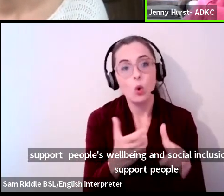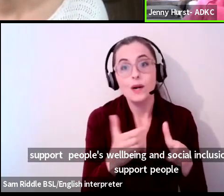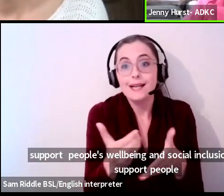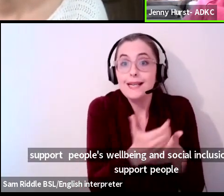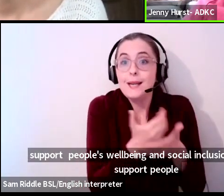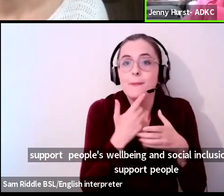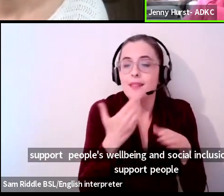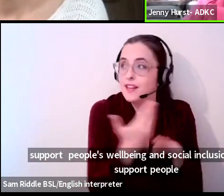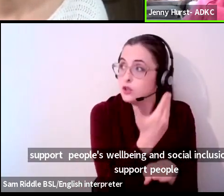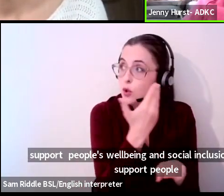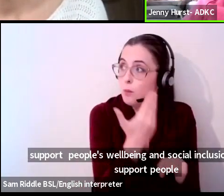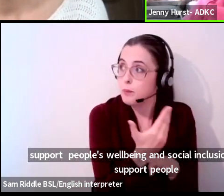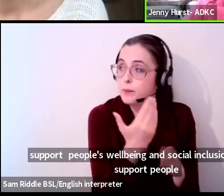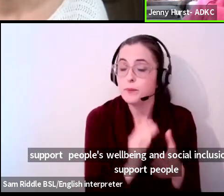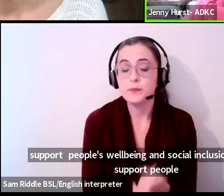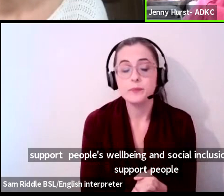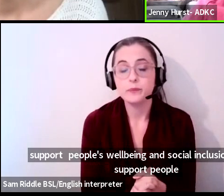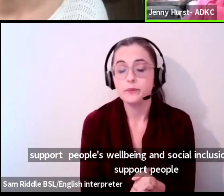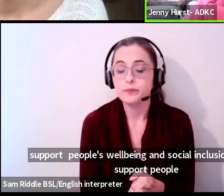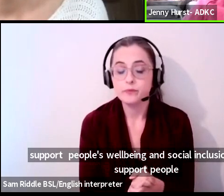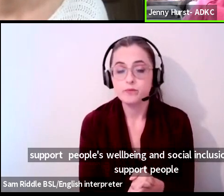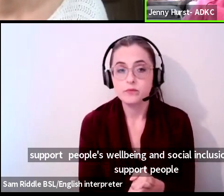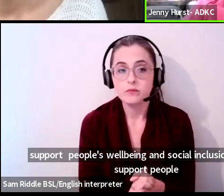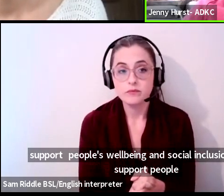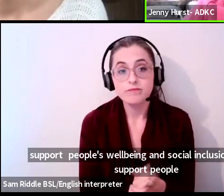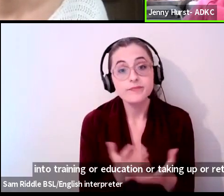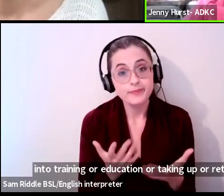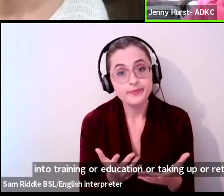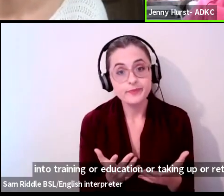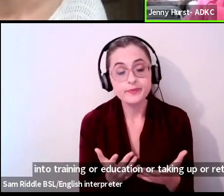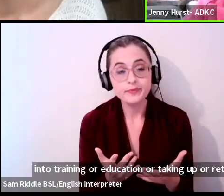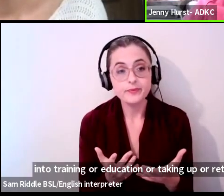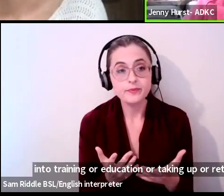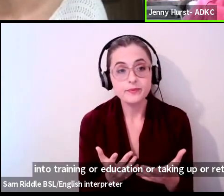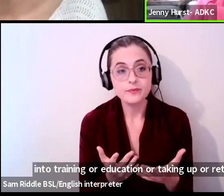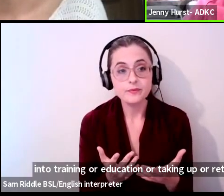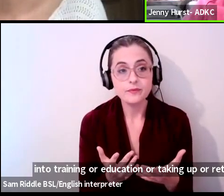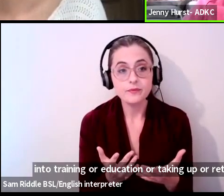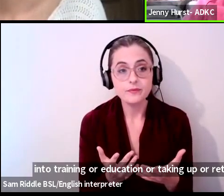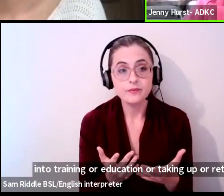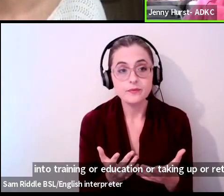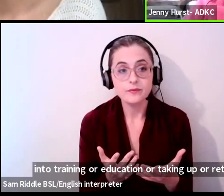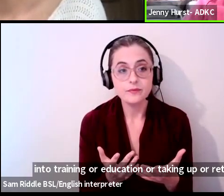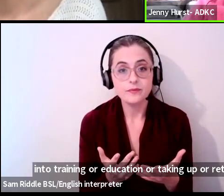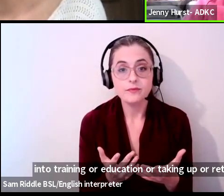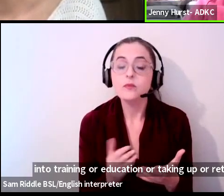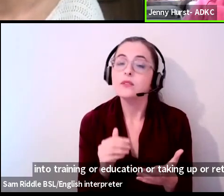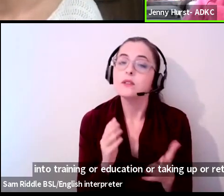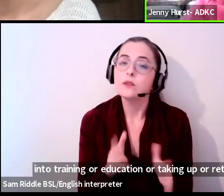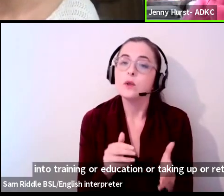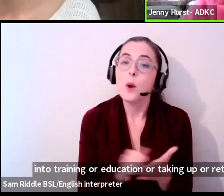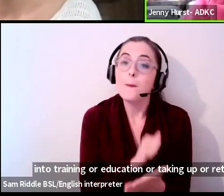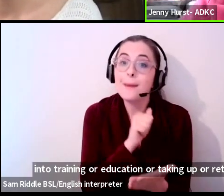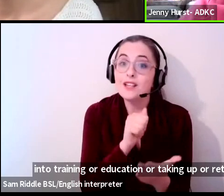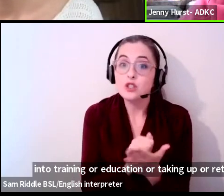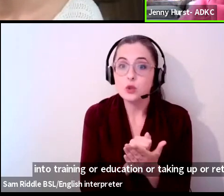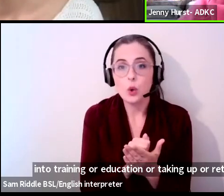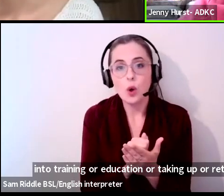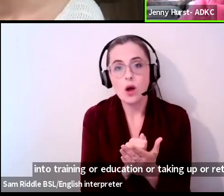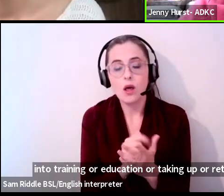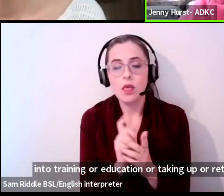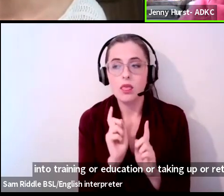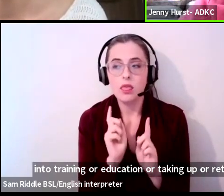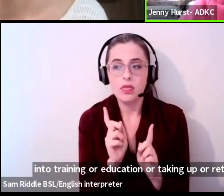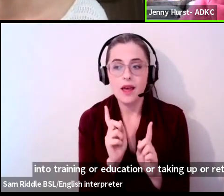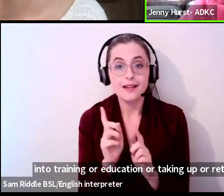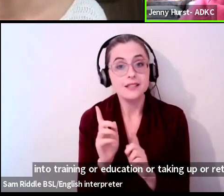job, and making sure that the guidance that's sent out